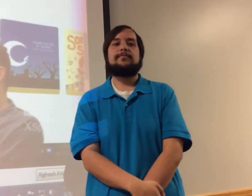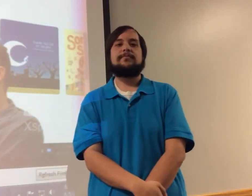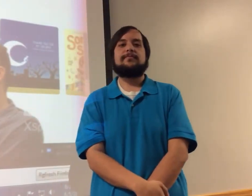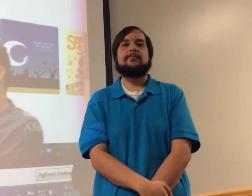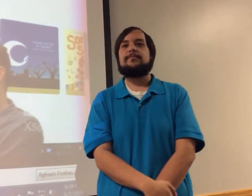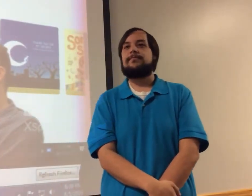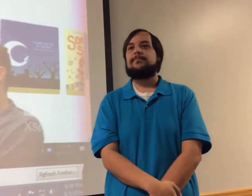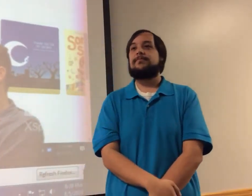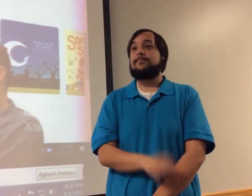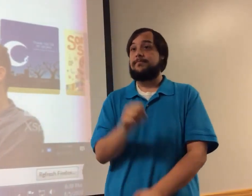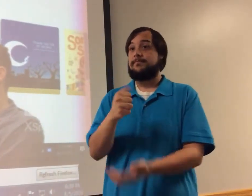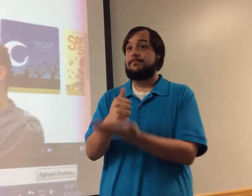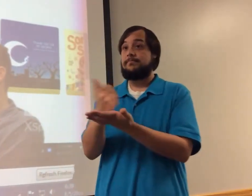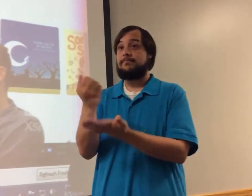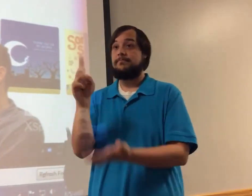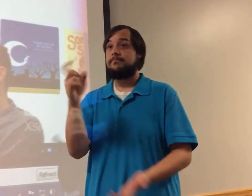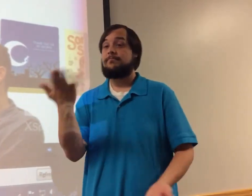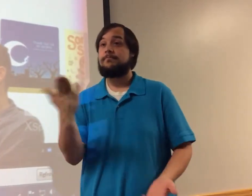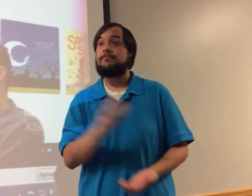Does that help?